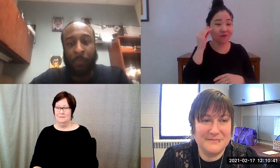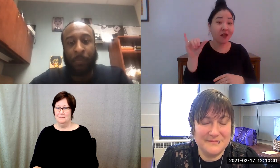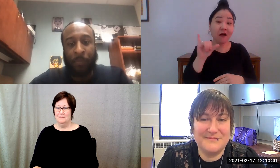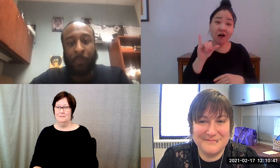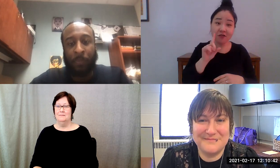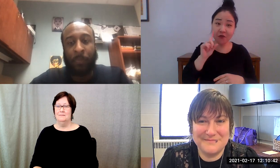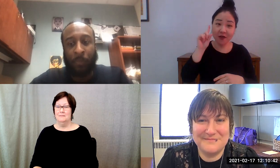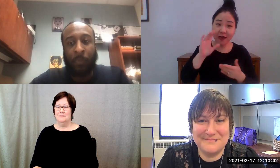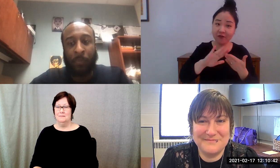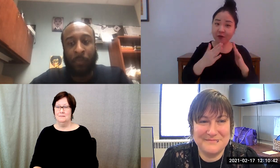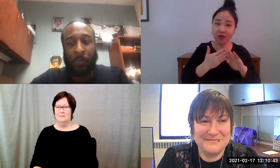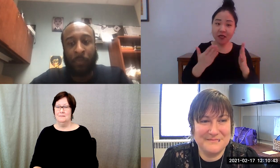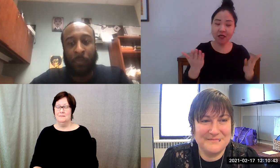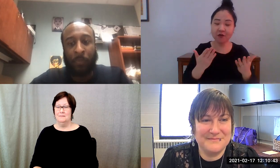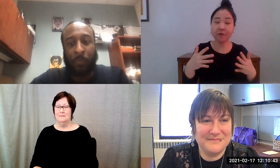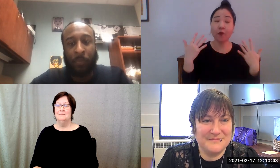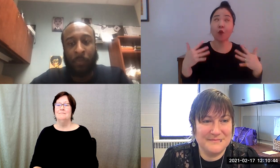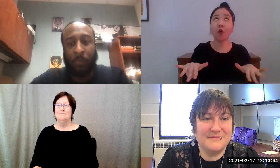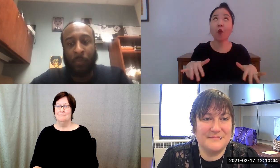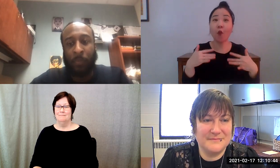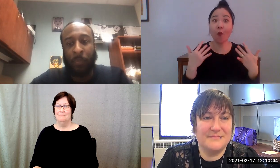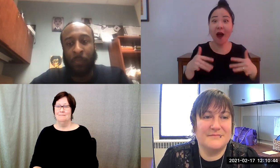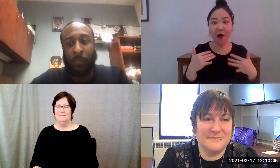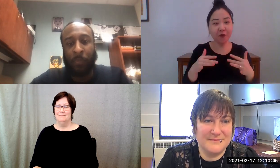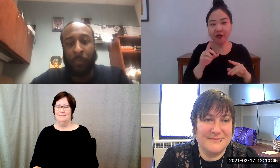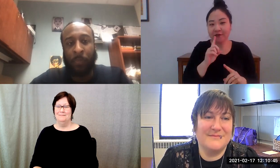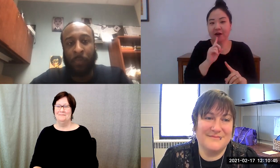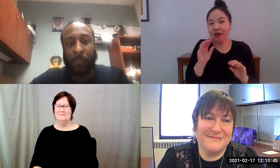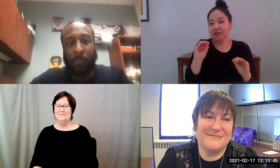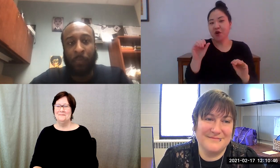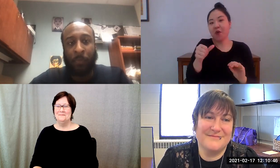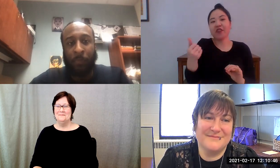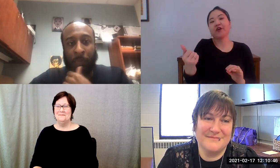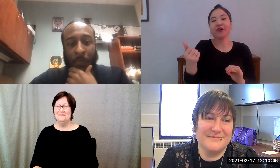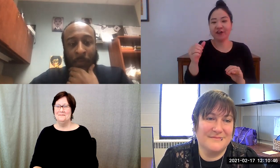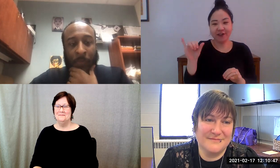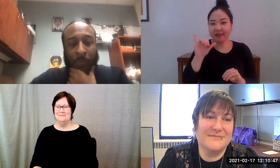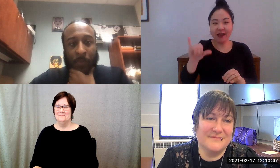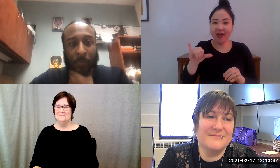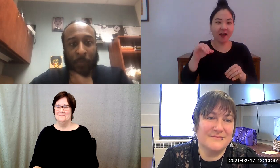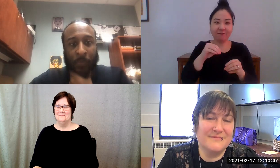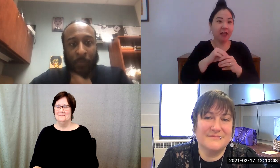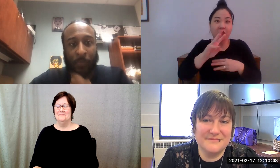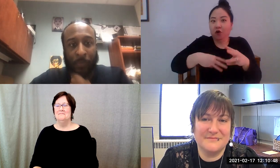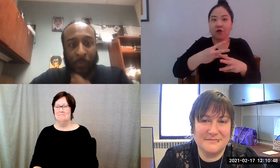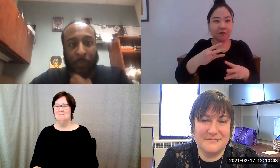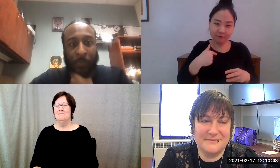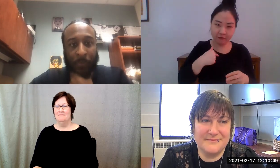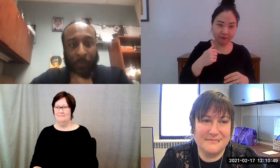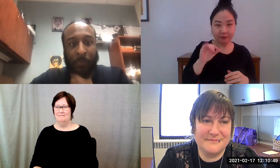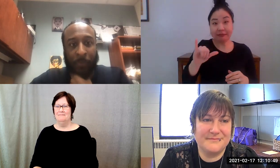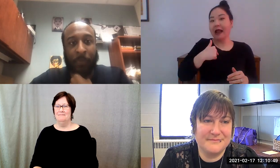like home. Also, the deaf community here, wow, there is no other like that in the